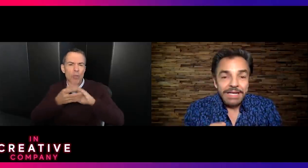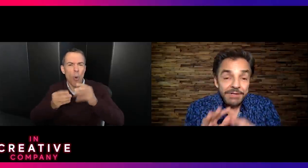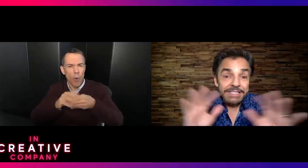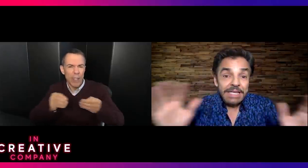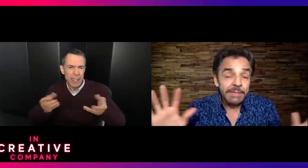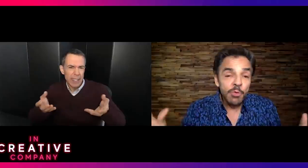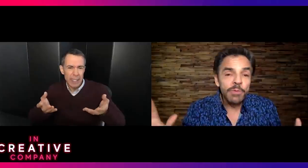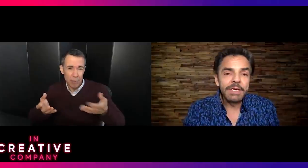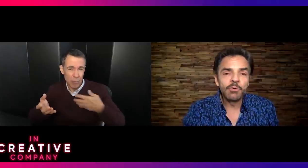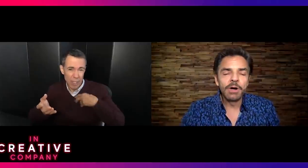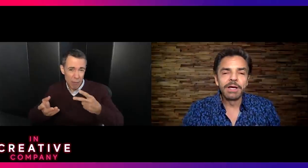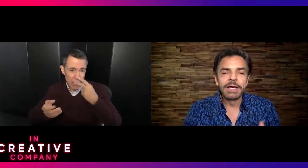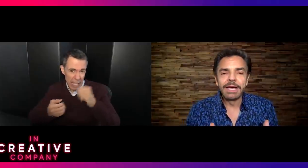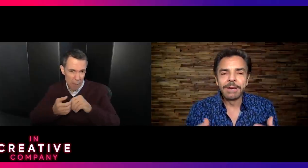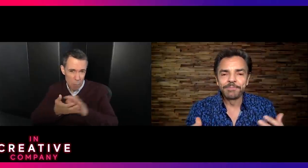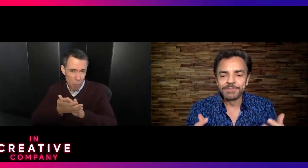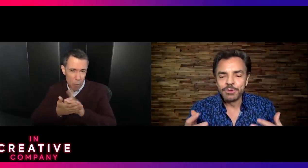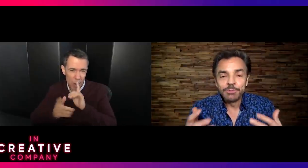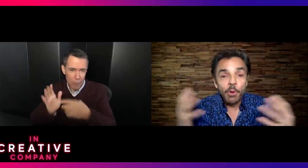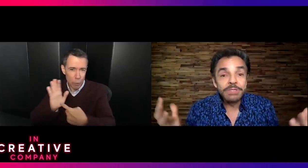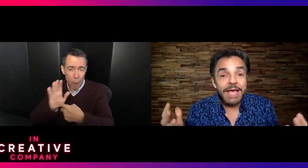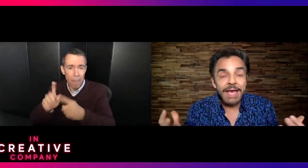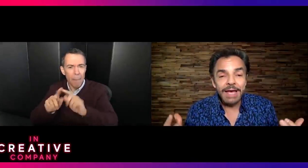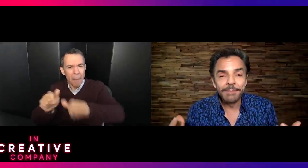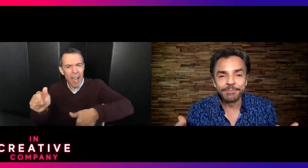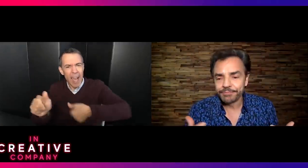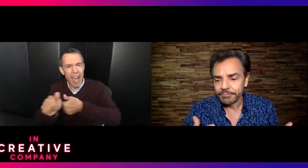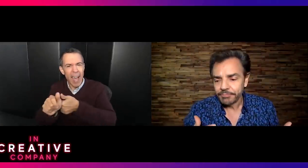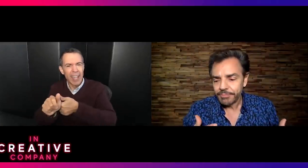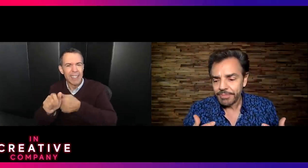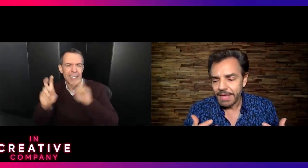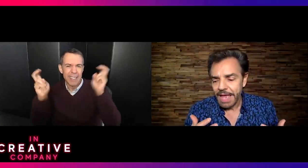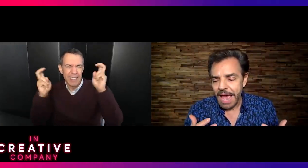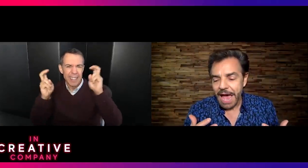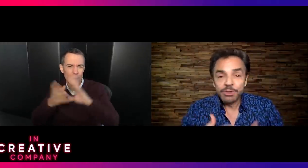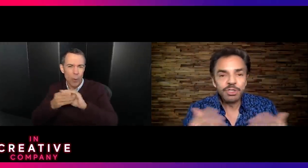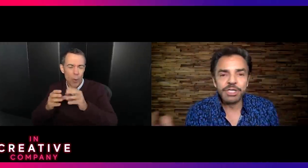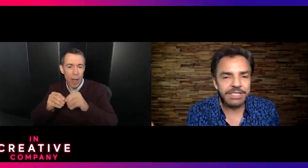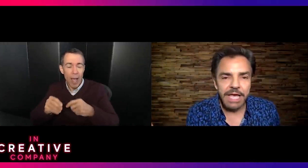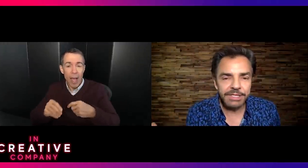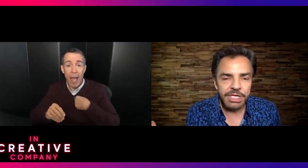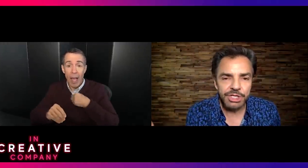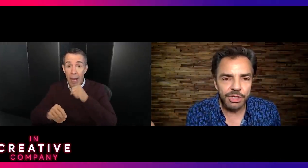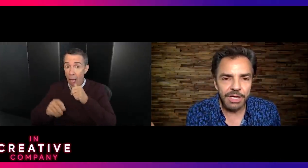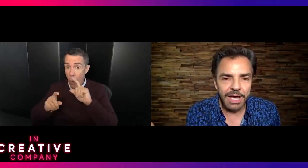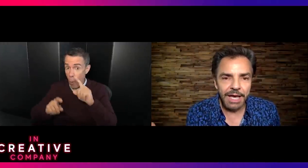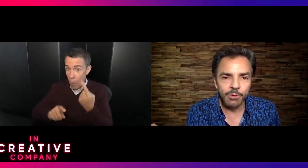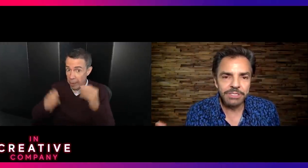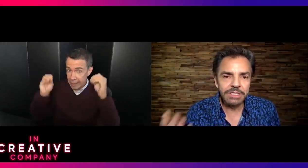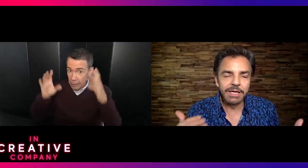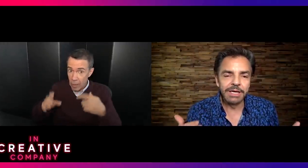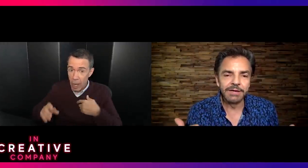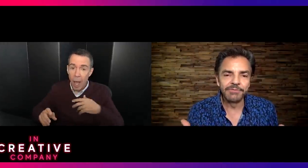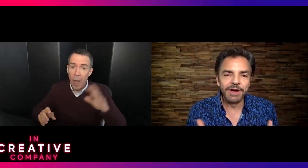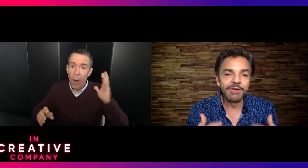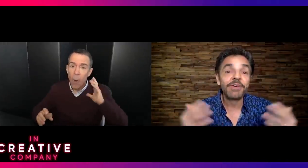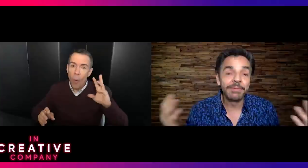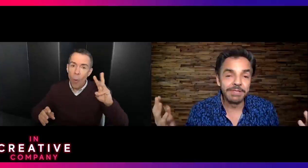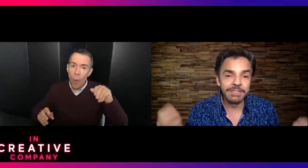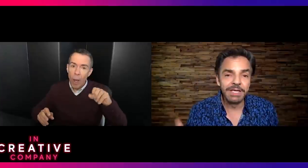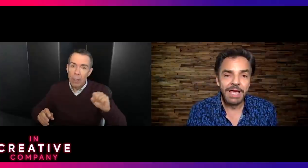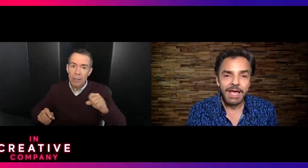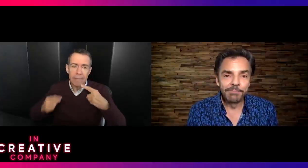story that we never see in the movie where supposedly, I'm not just a teacher, I was a